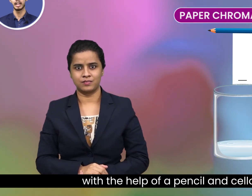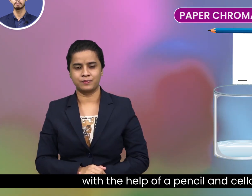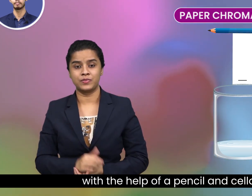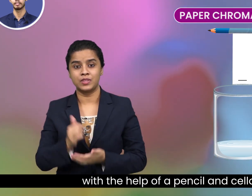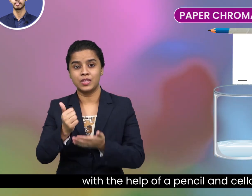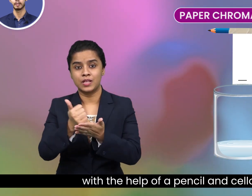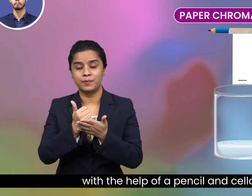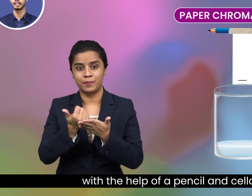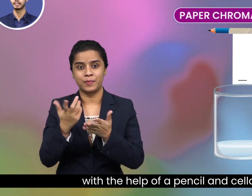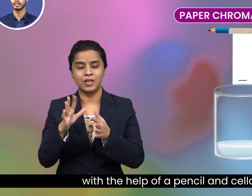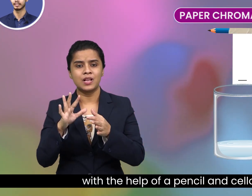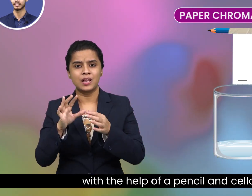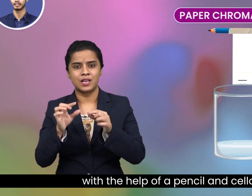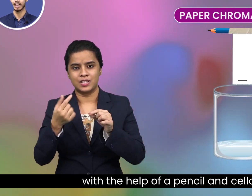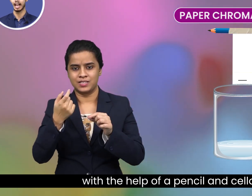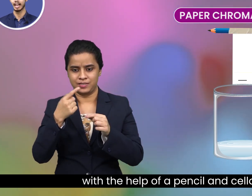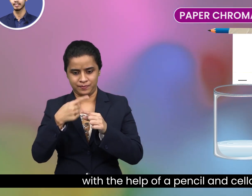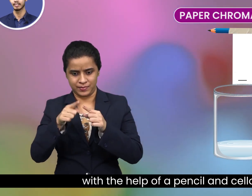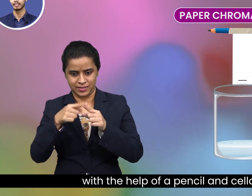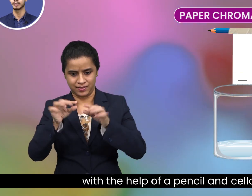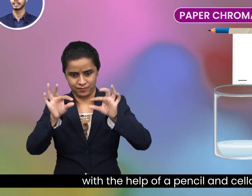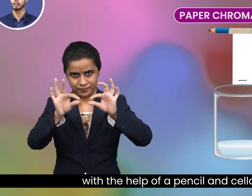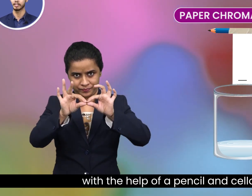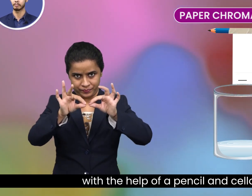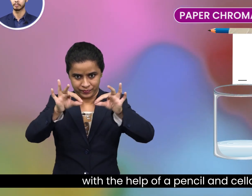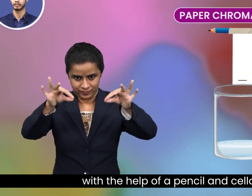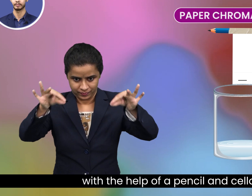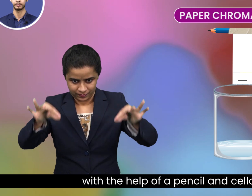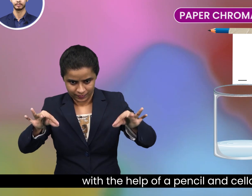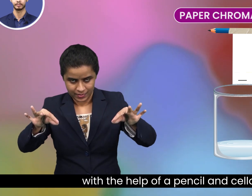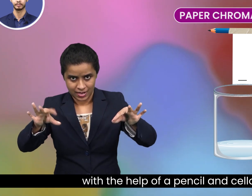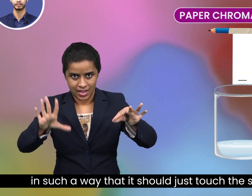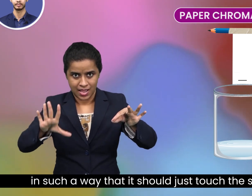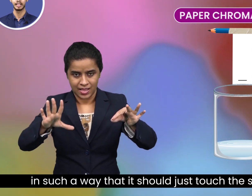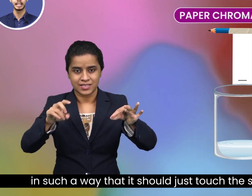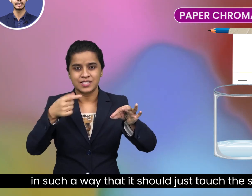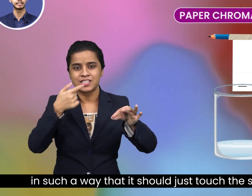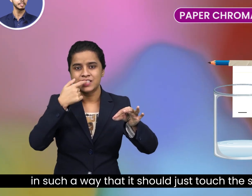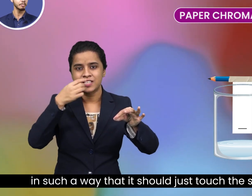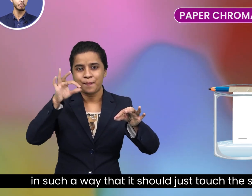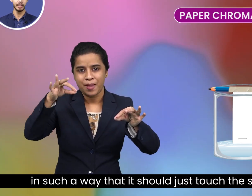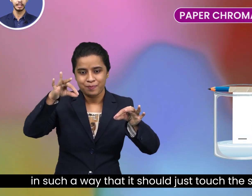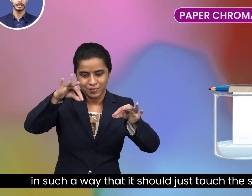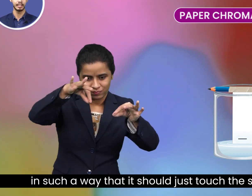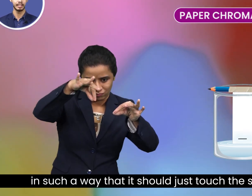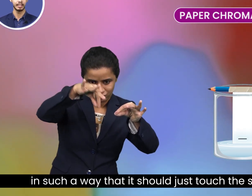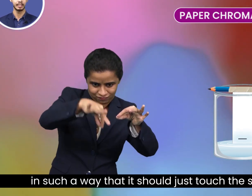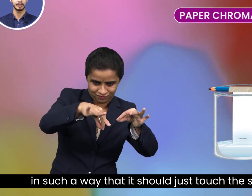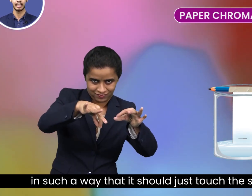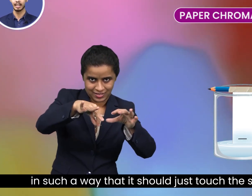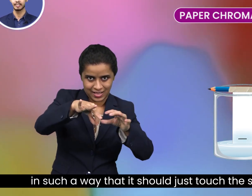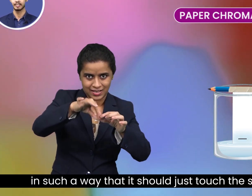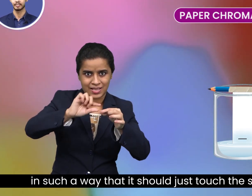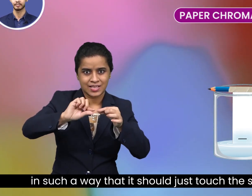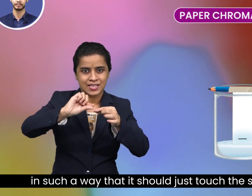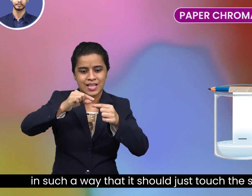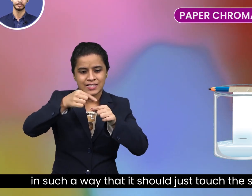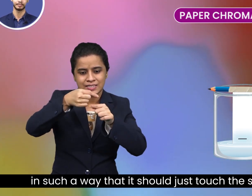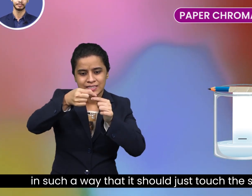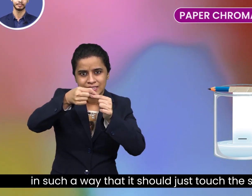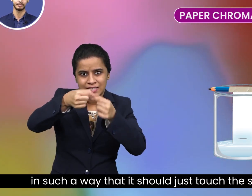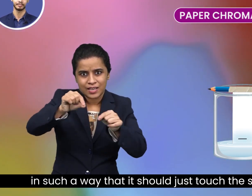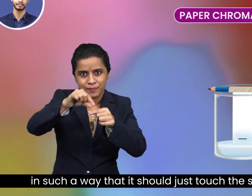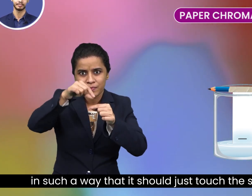with the help of a pencil and sellotape in such a way that